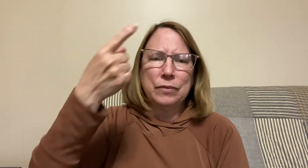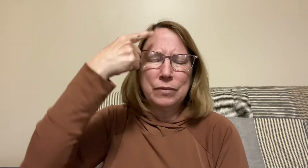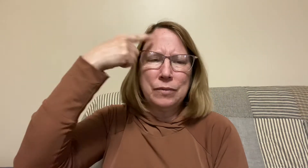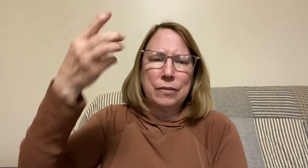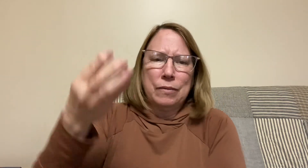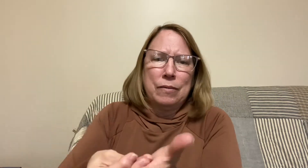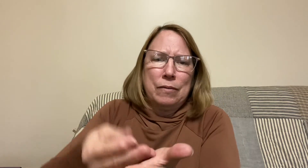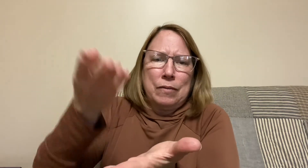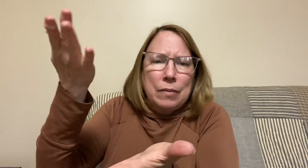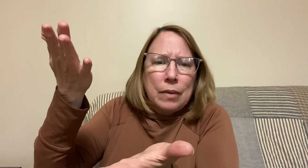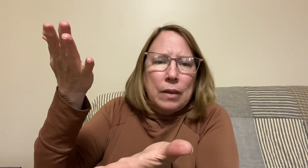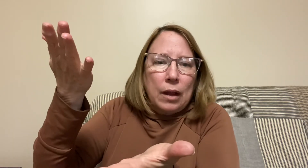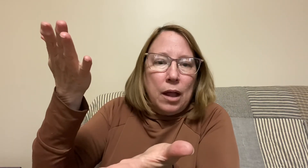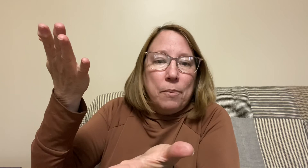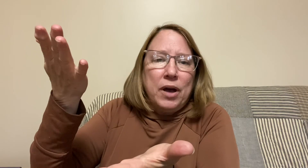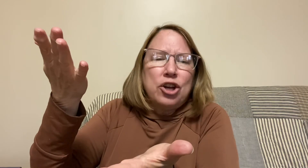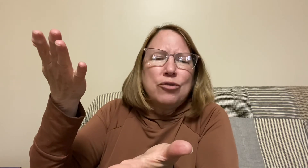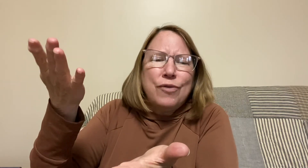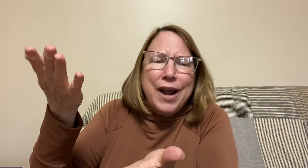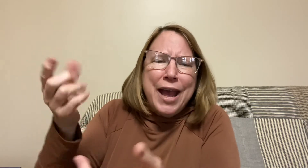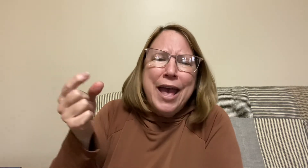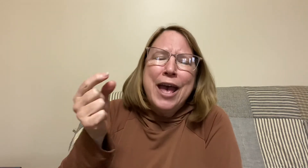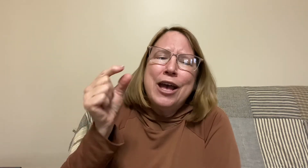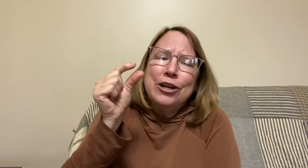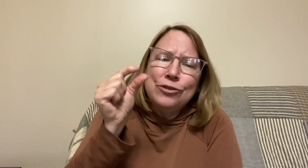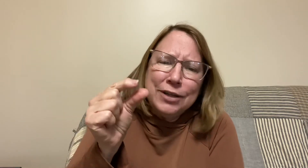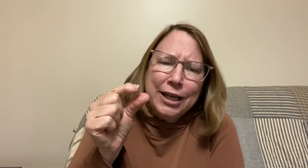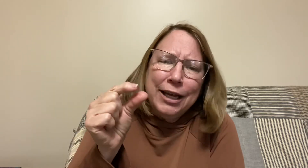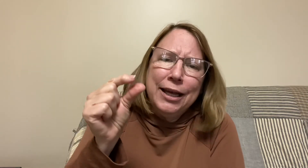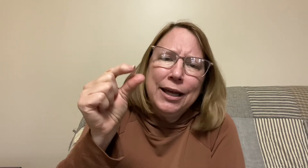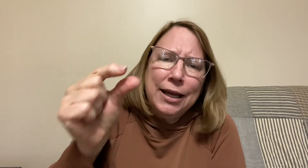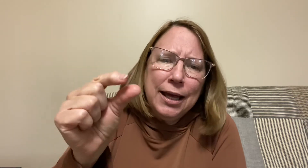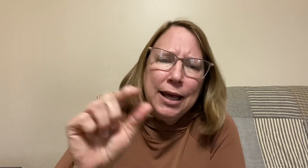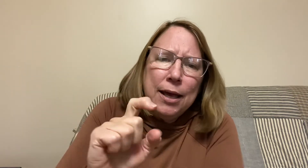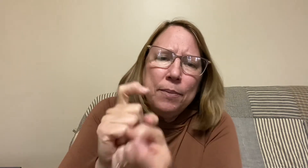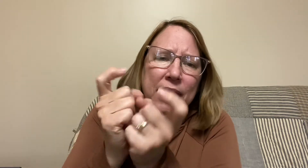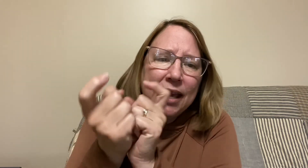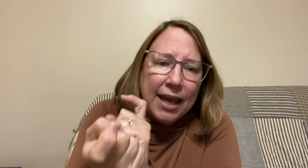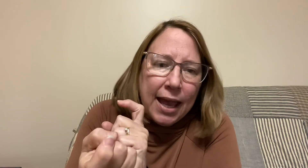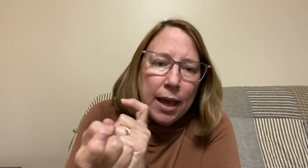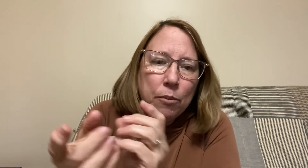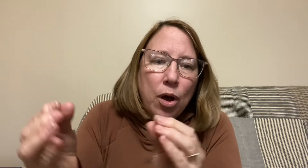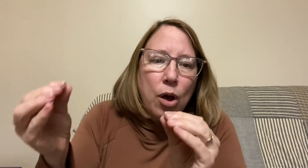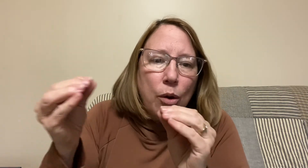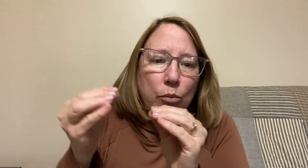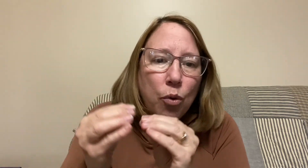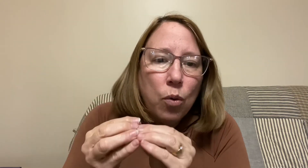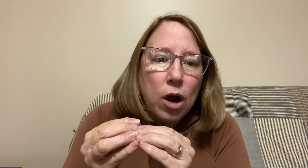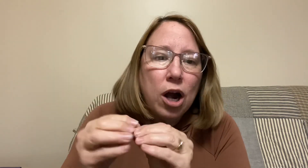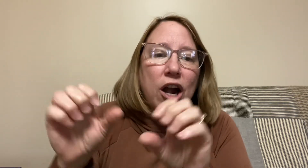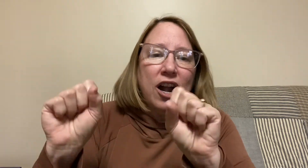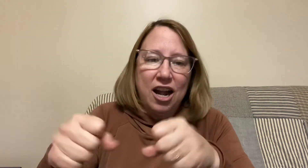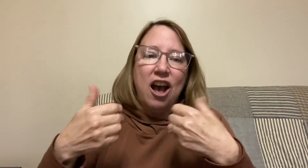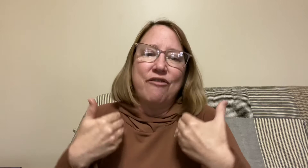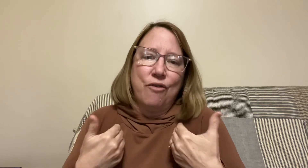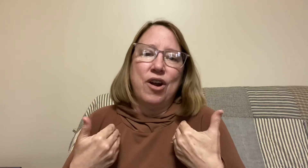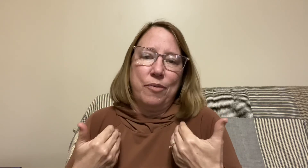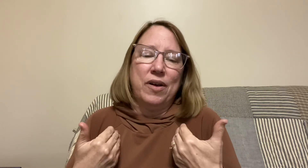to produce books and pamphlets and newspapers helped to spread the knowledge